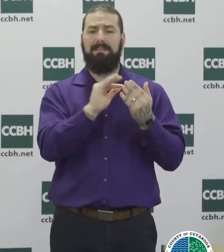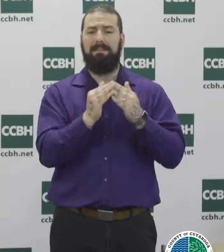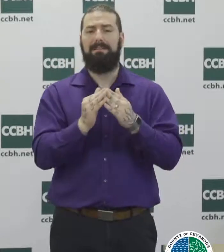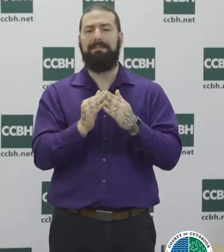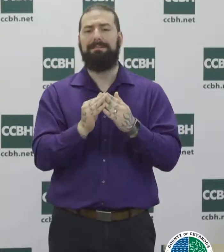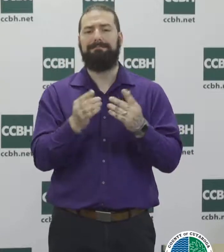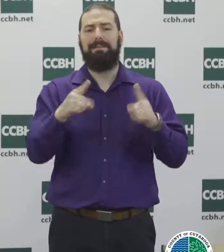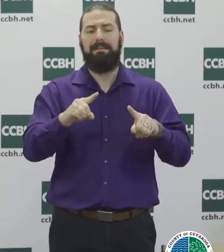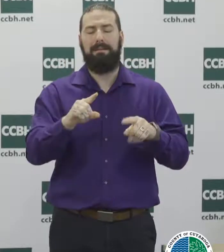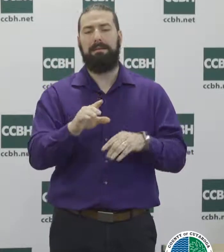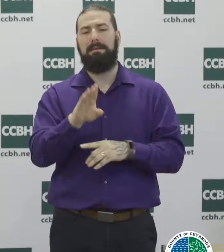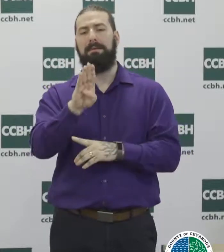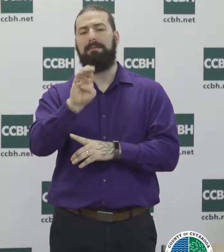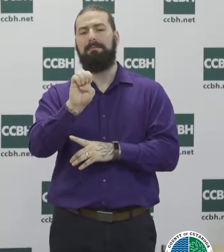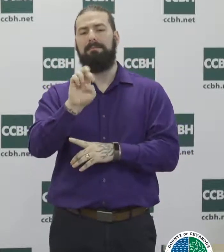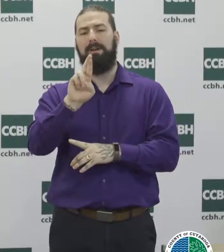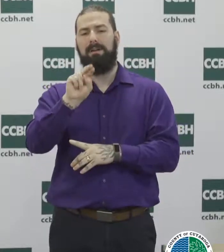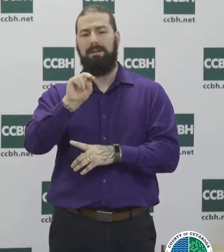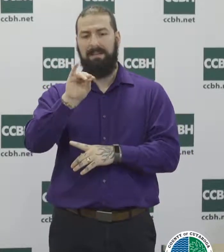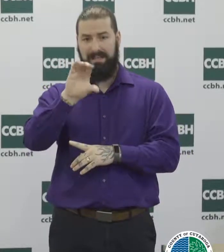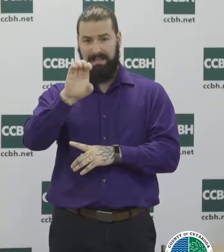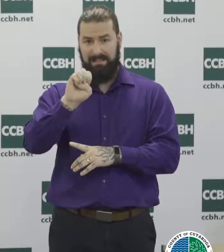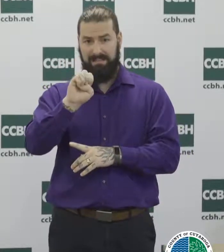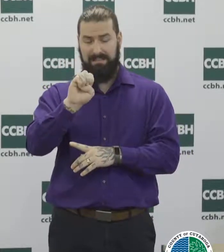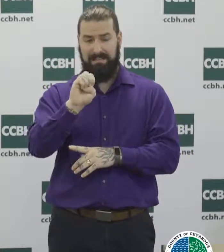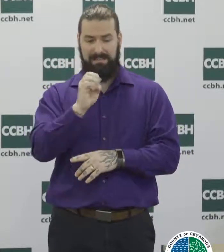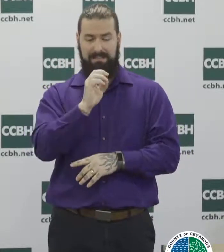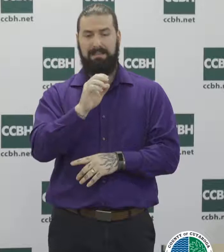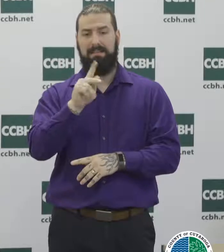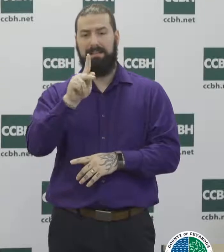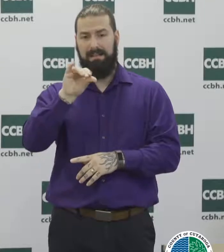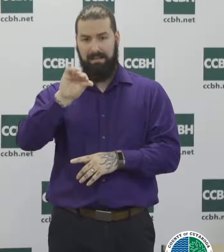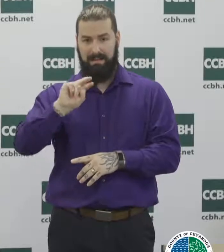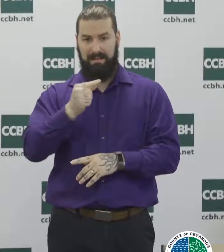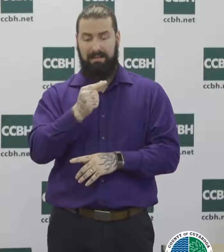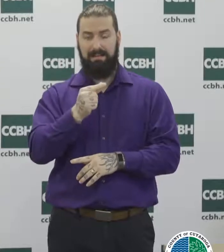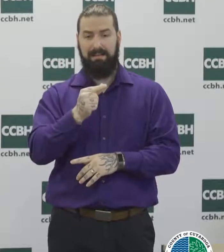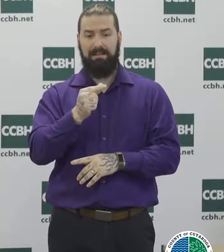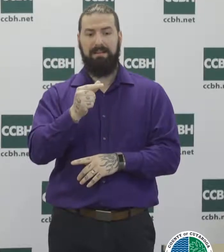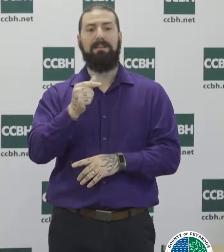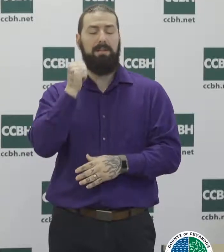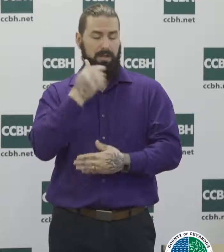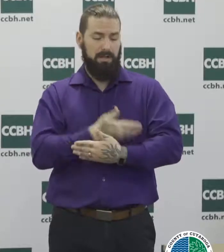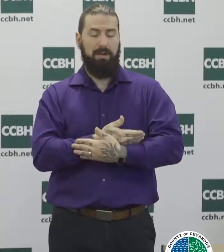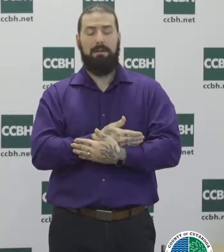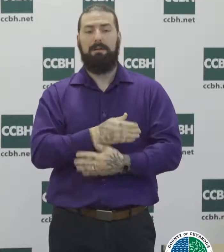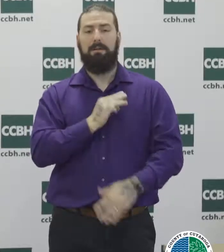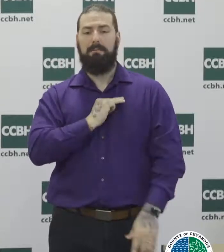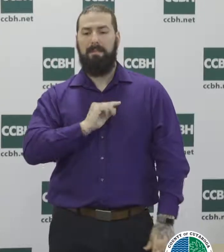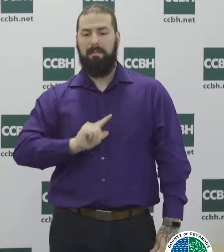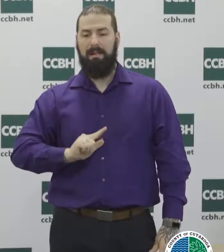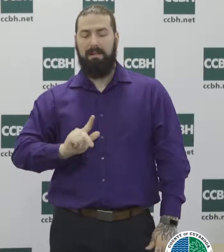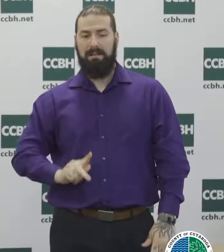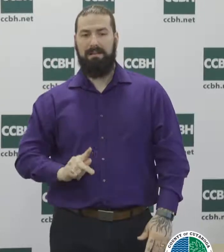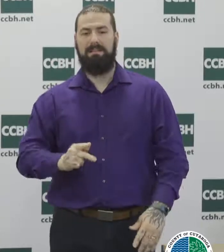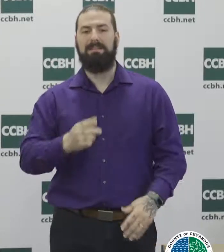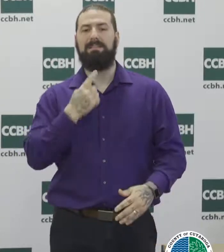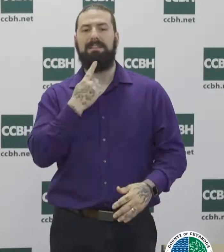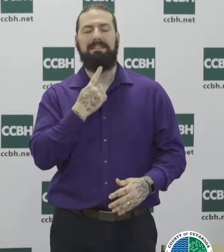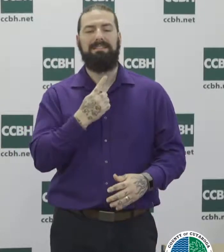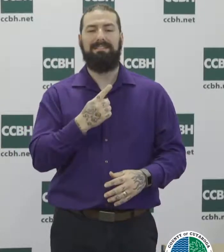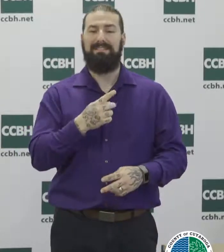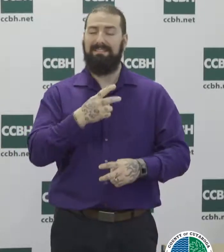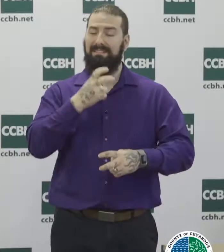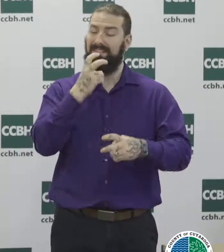Bernice King, daughter of Martin Luther King Jr., said this week It is traumatizing to be